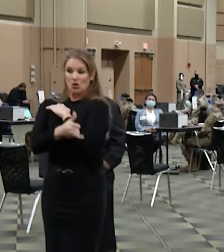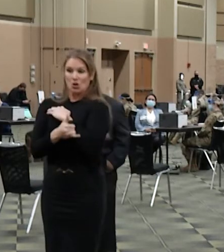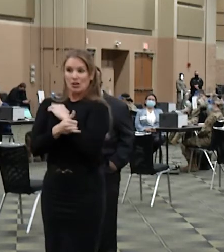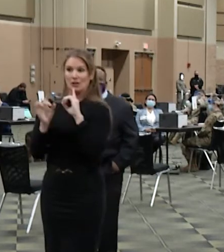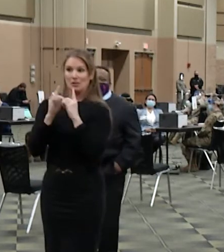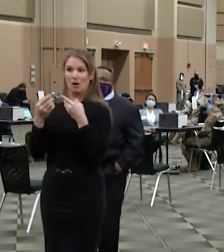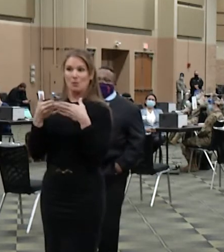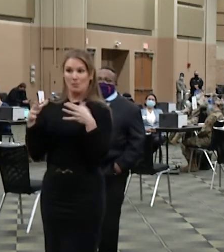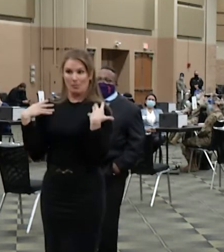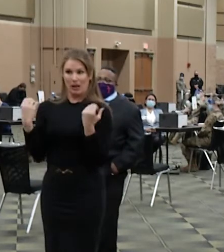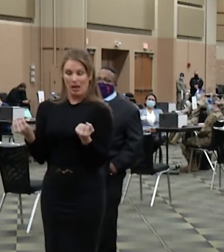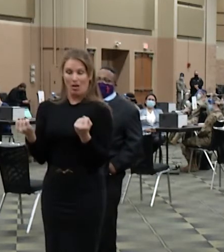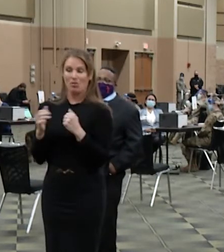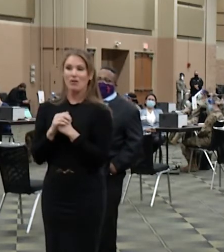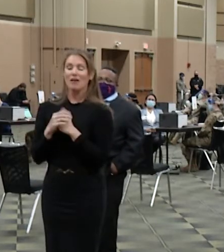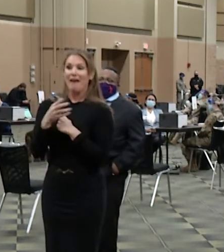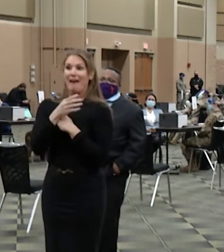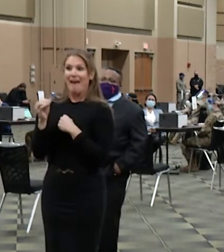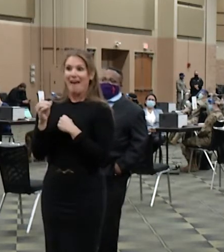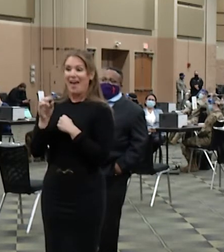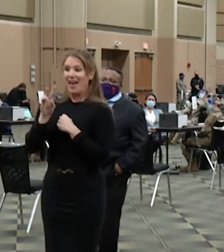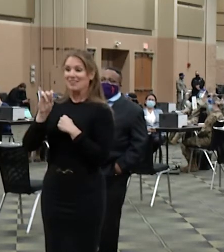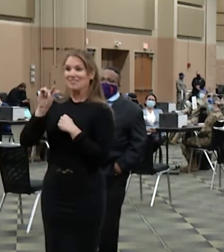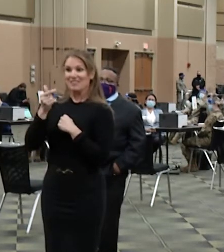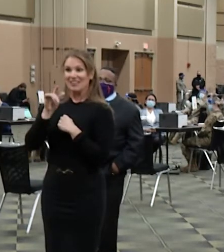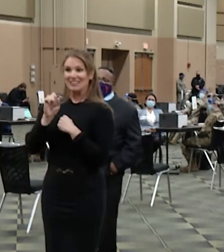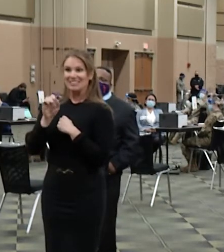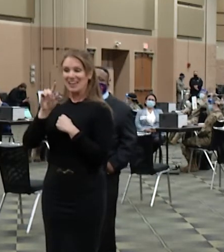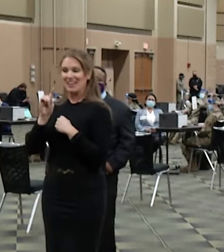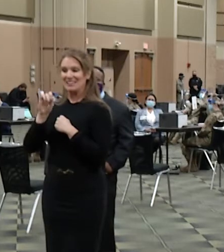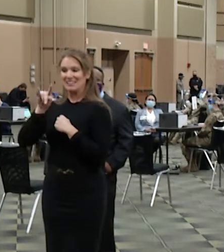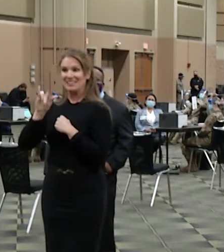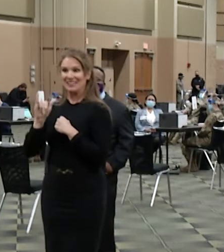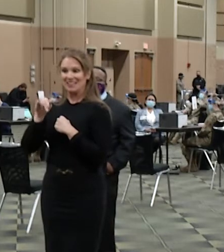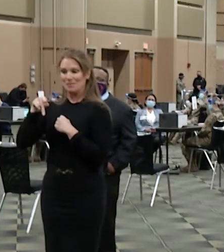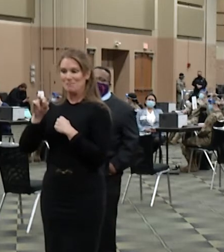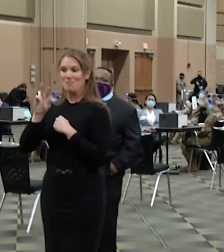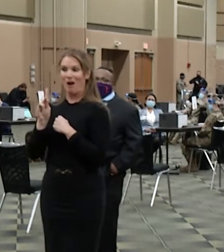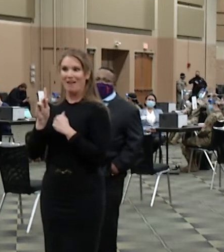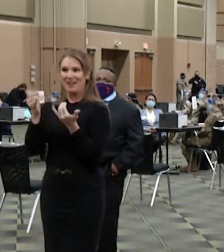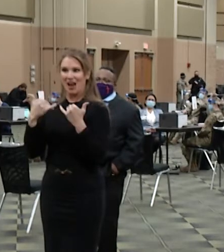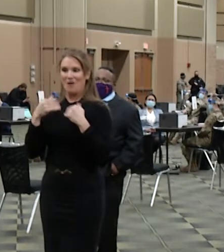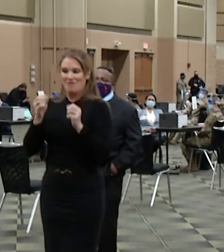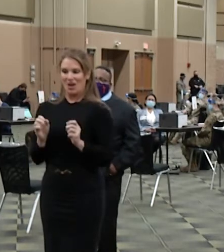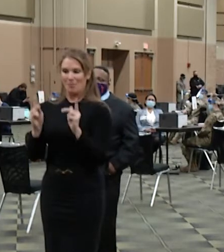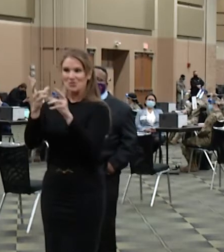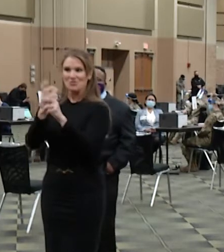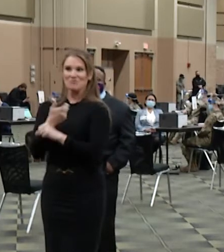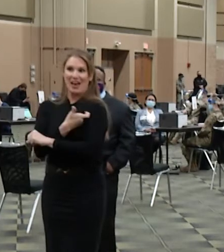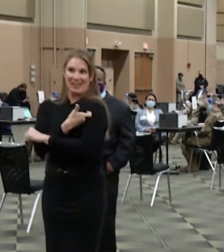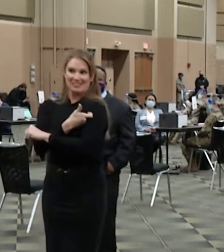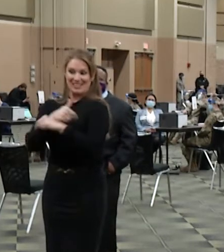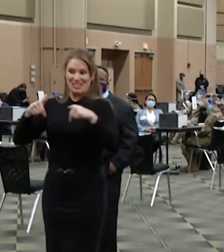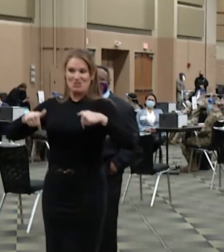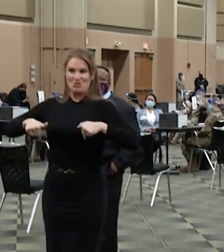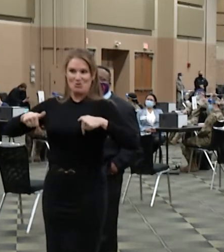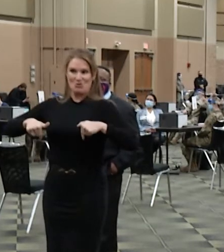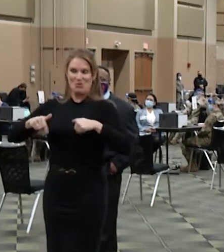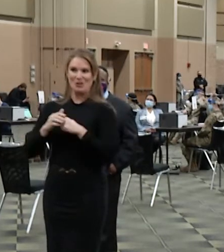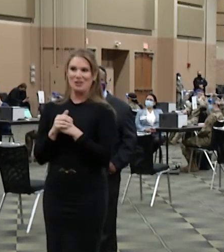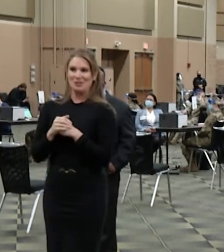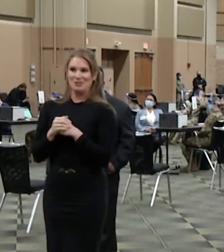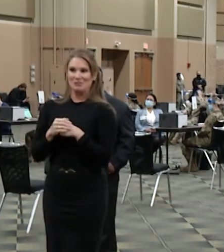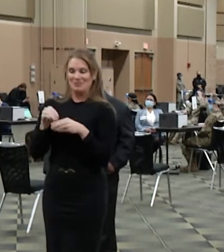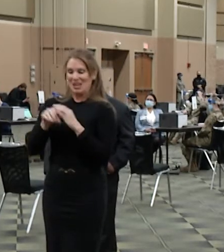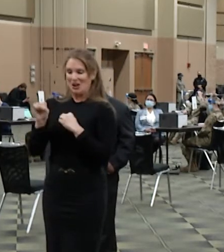Department of Health, and the village of Tinley Park, we now have the opportunity to receive the vaccine here in